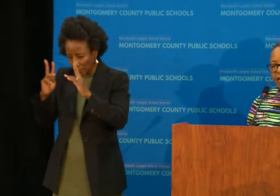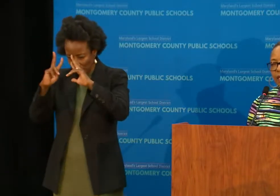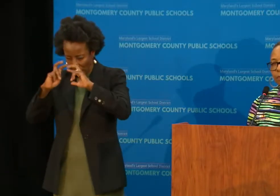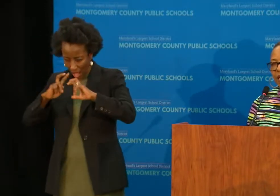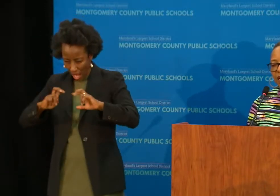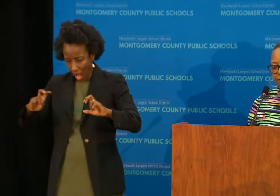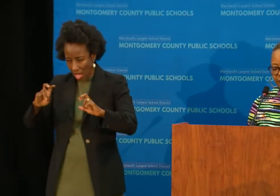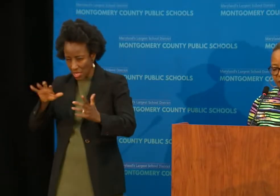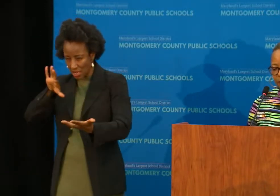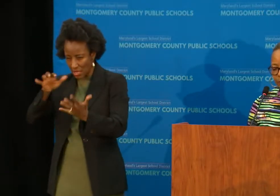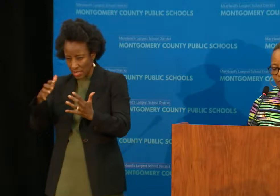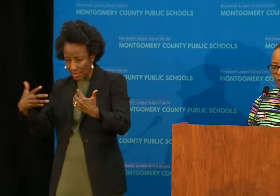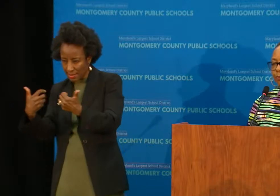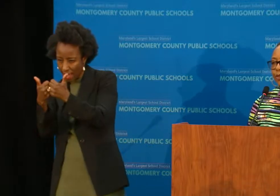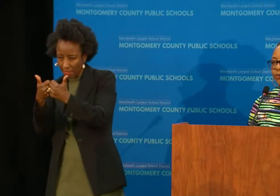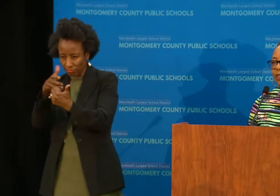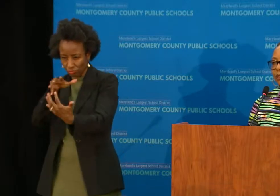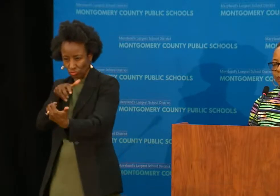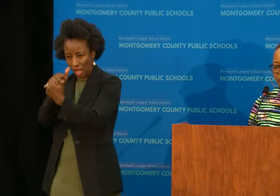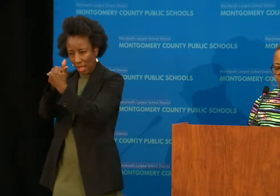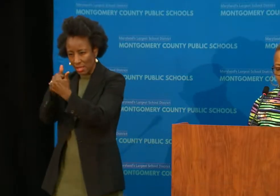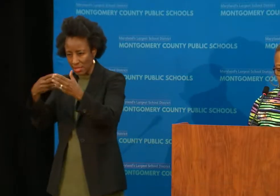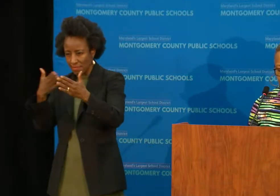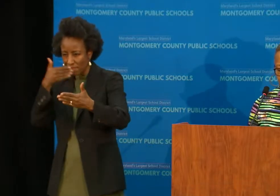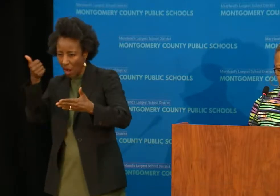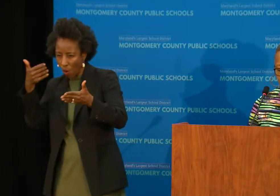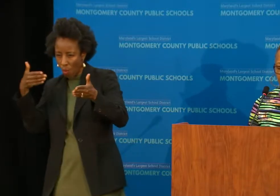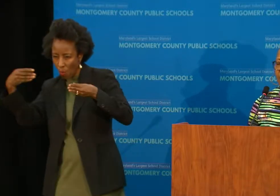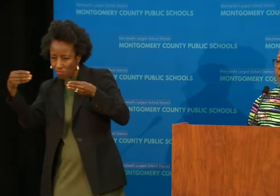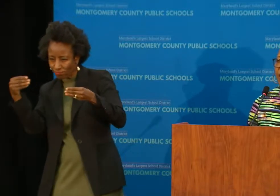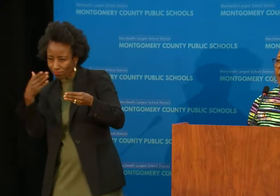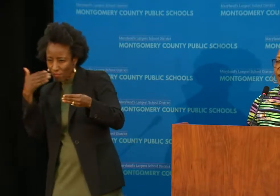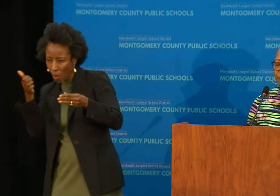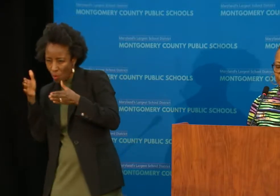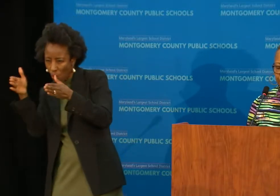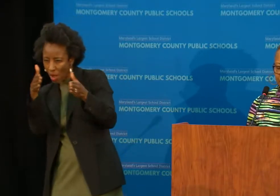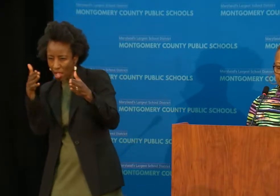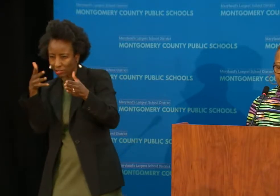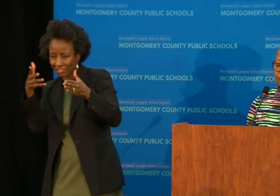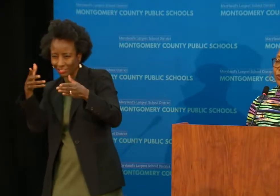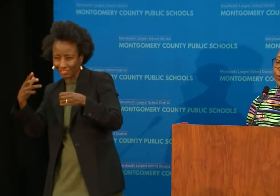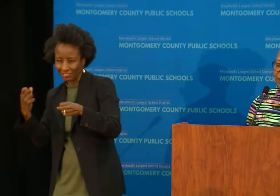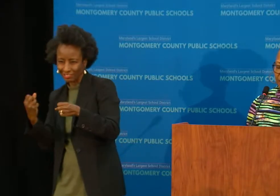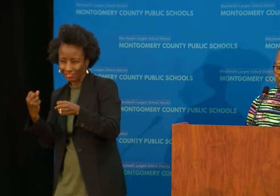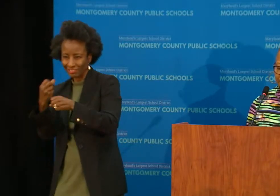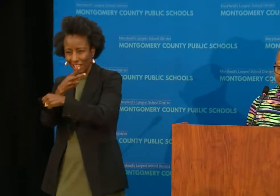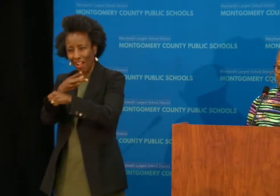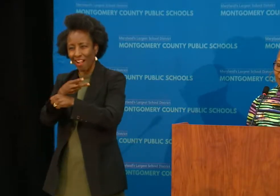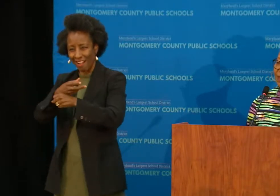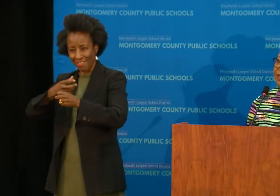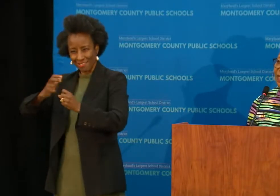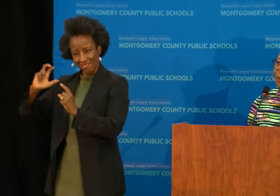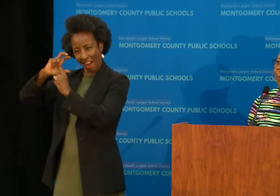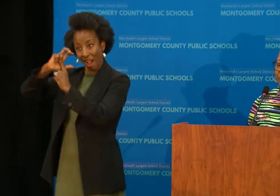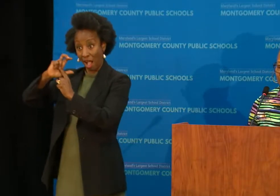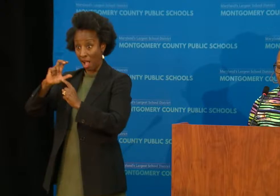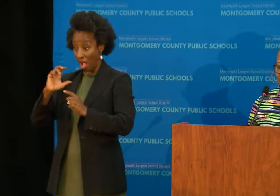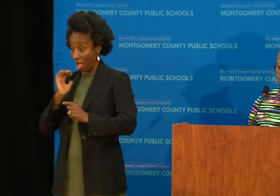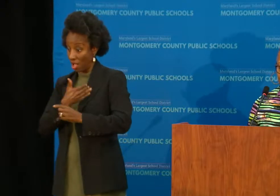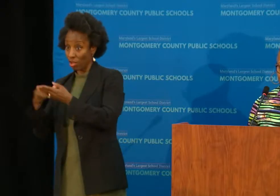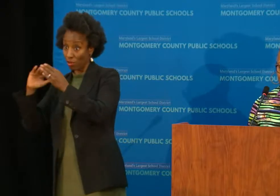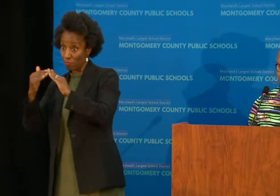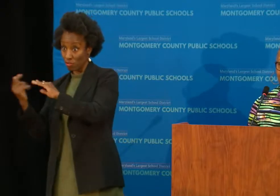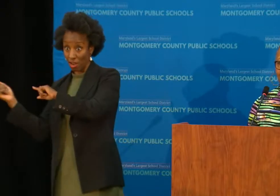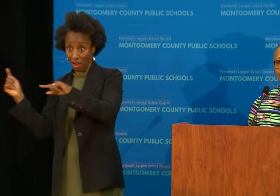analyze and apply flexible approaches to playing sports. And our community comes to a game to celebrate